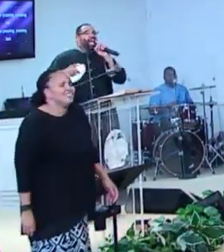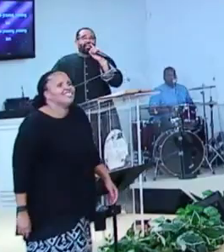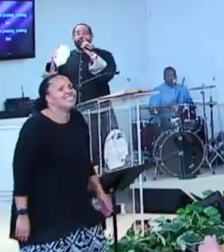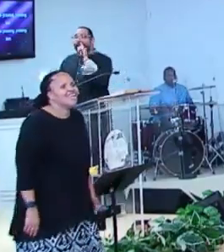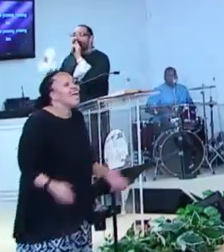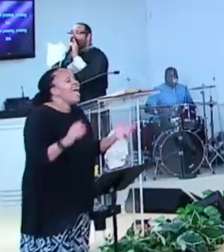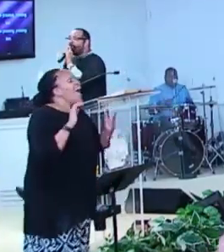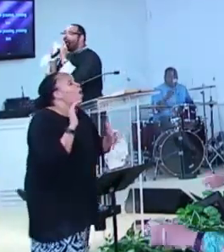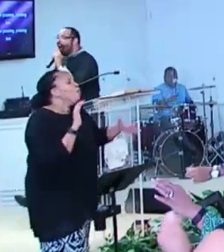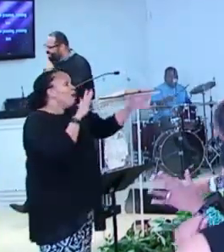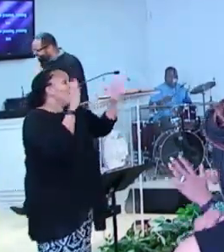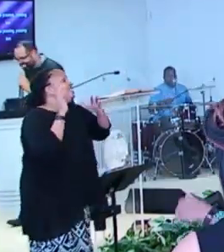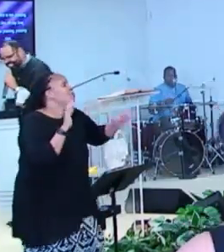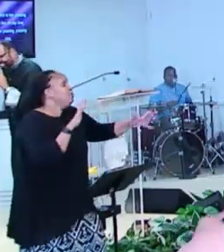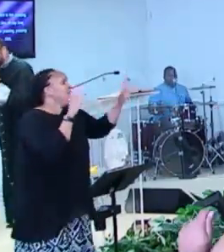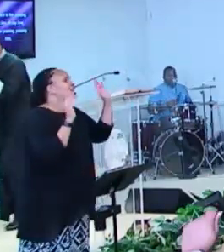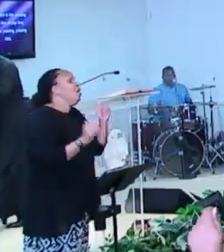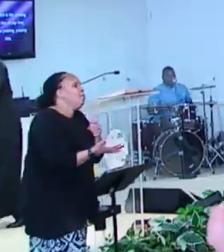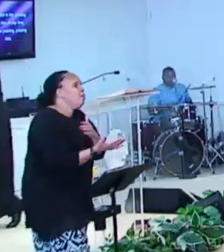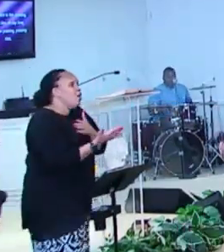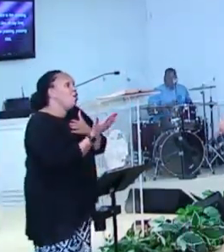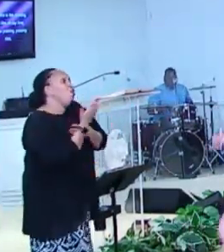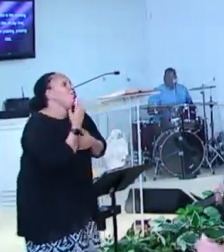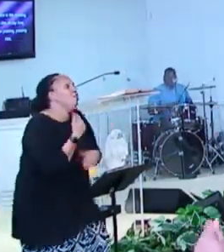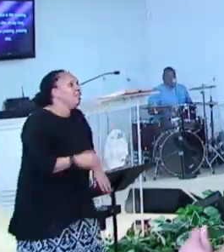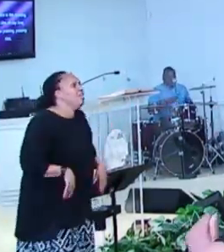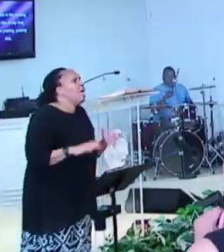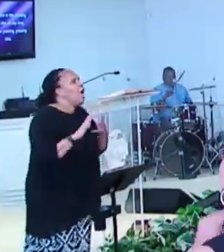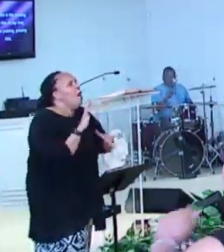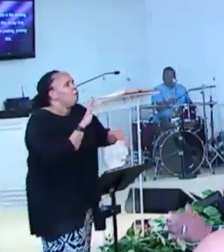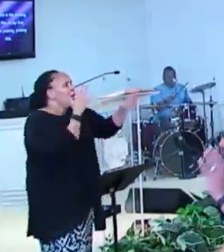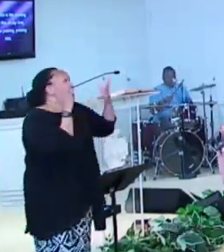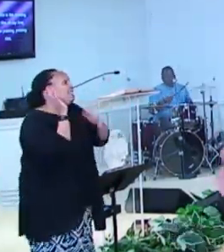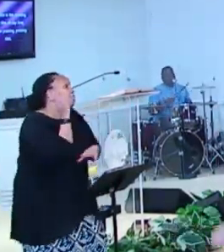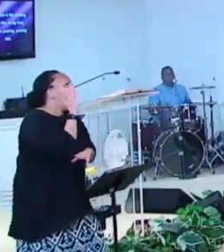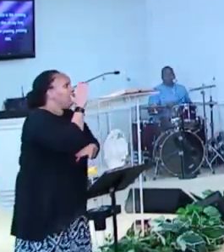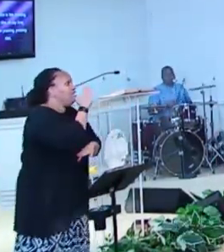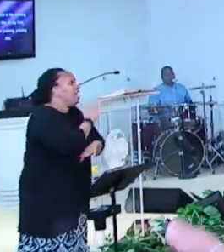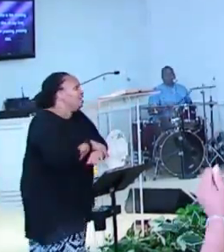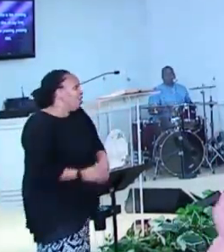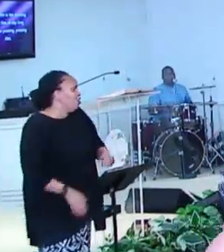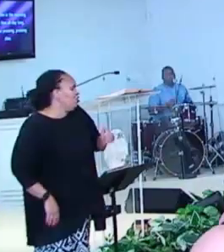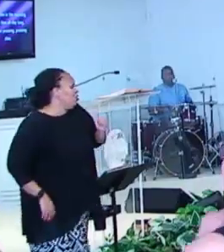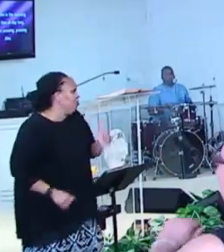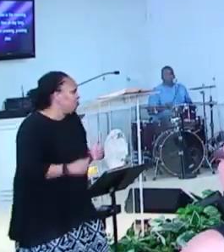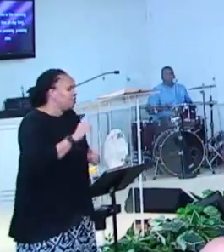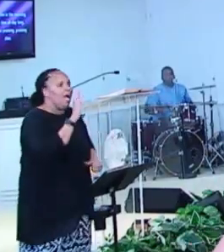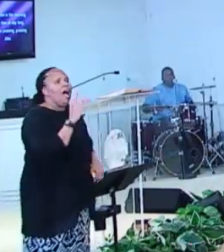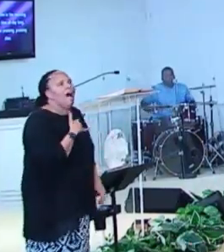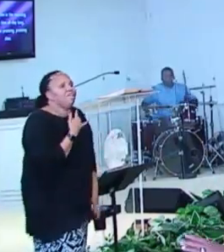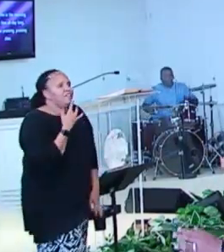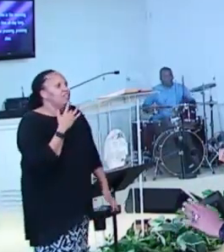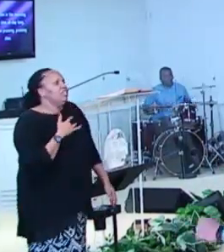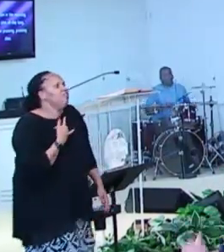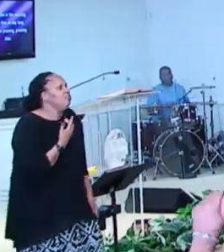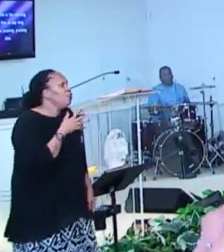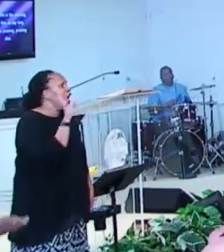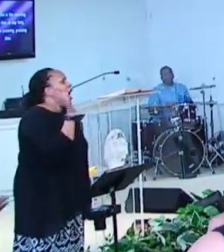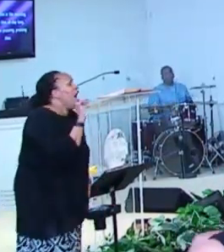feel. Praise him in the morning. Praise him all day long. Guess what I feel?